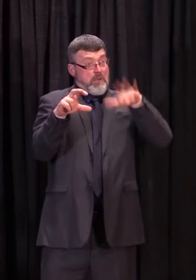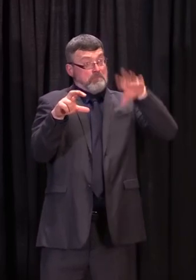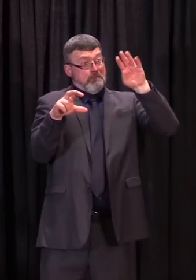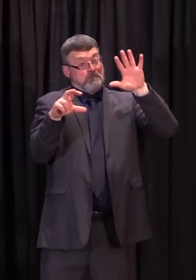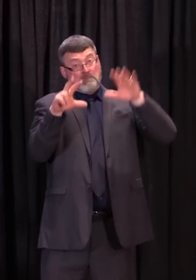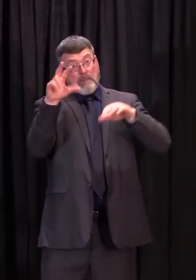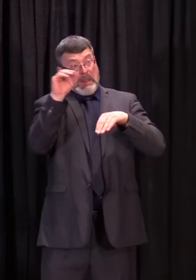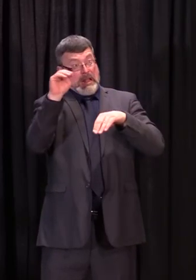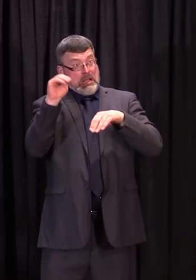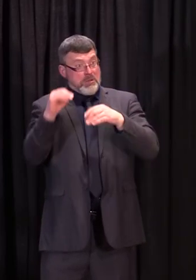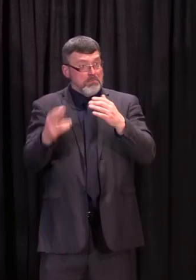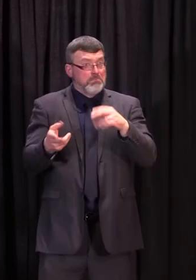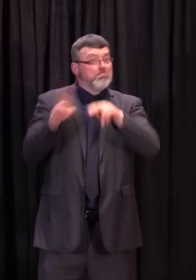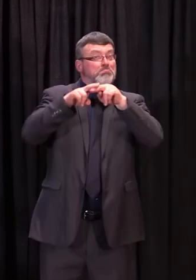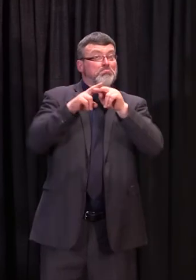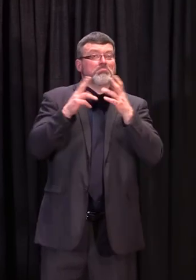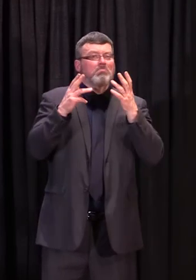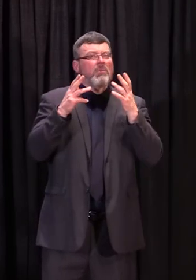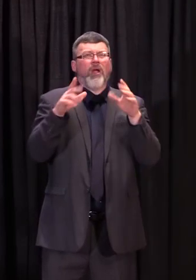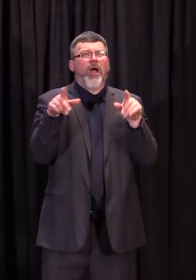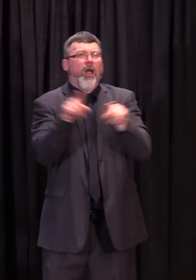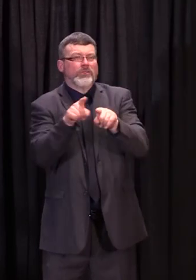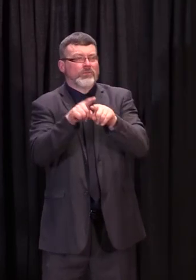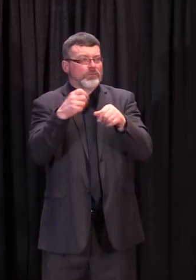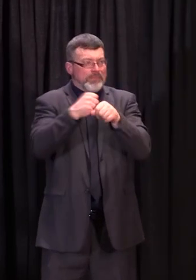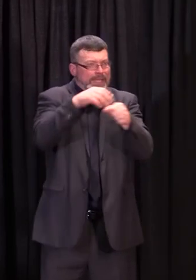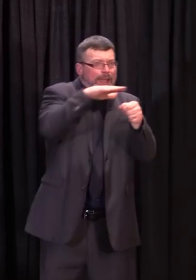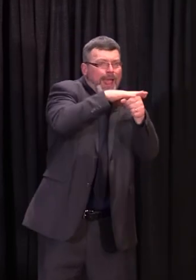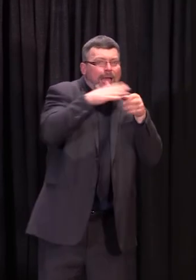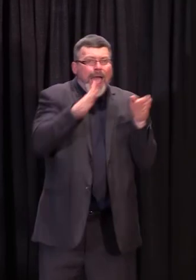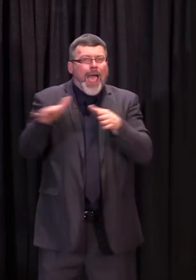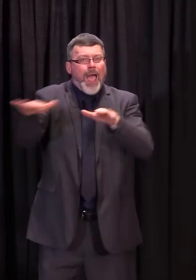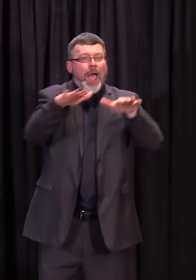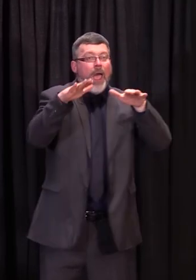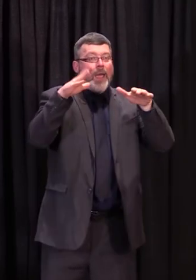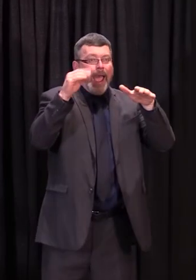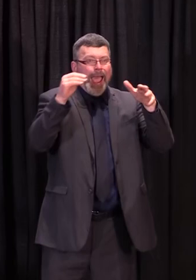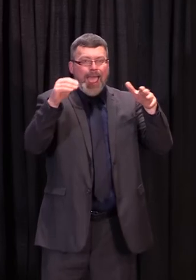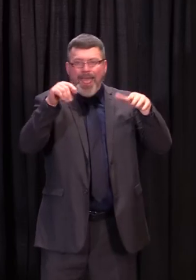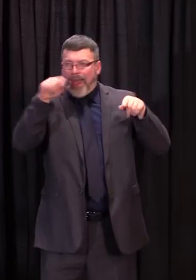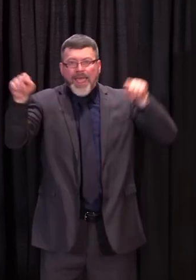let's make the neighborhoods that surround these village centers eligible as well.